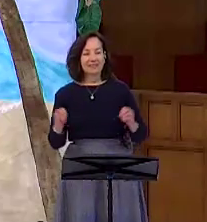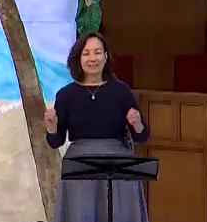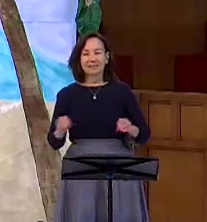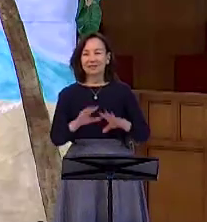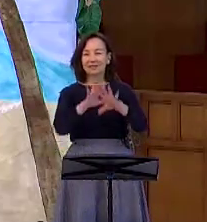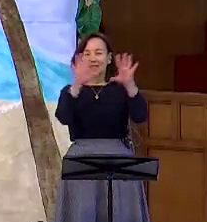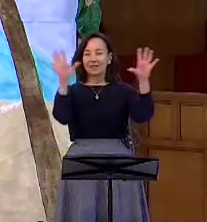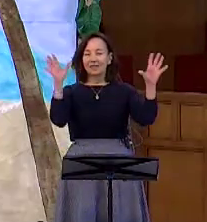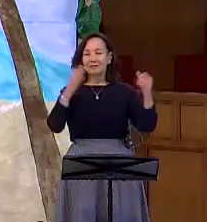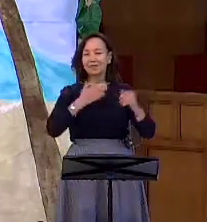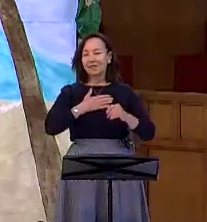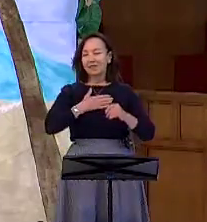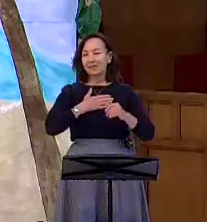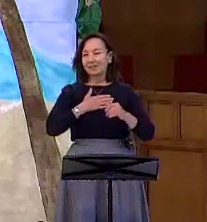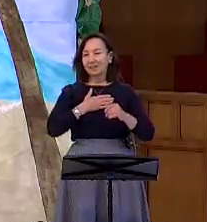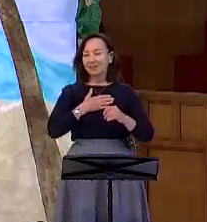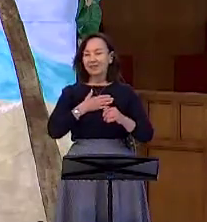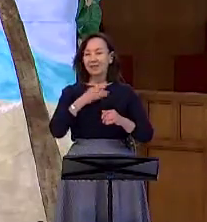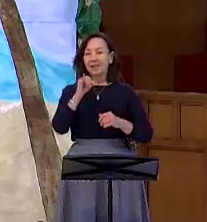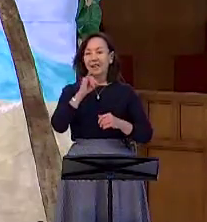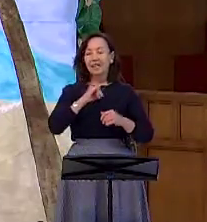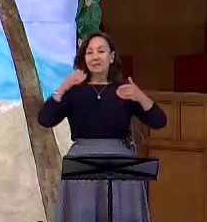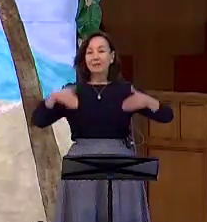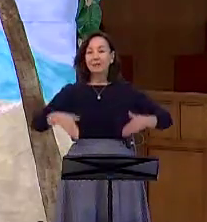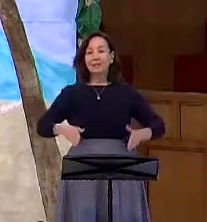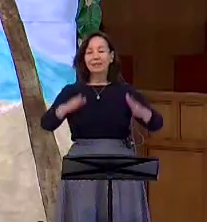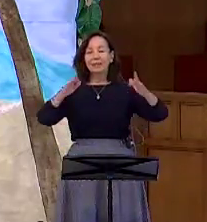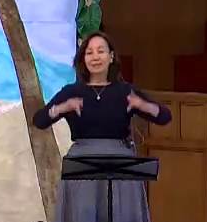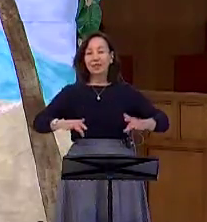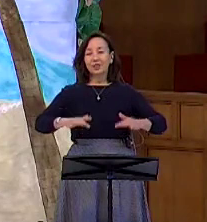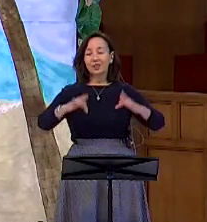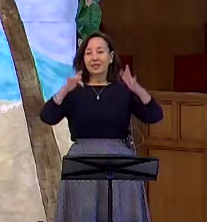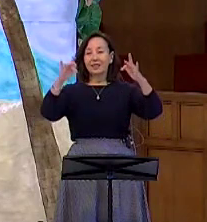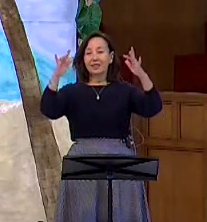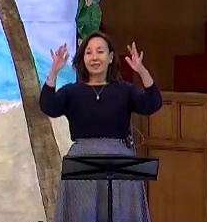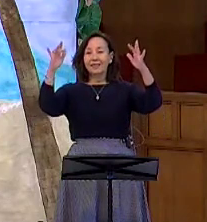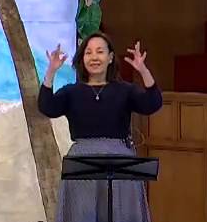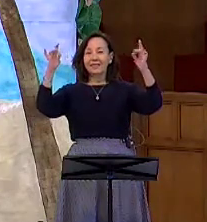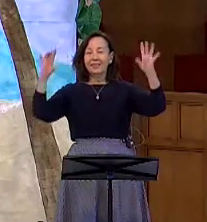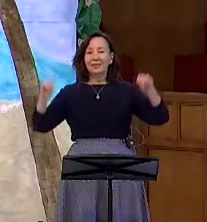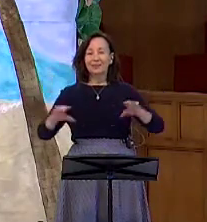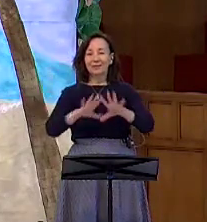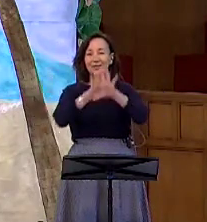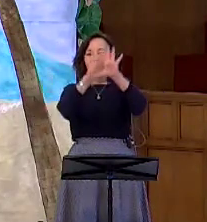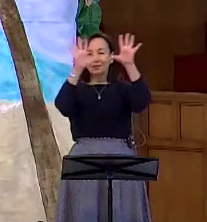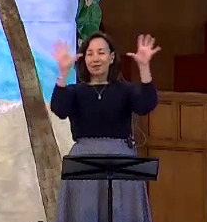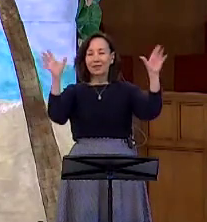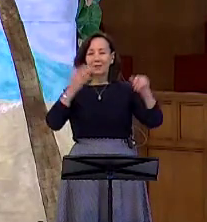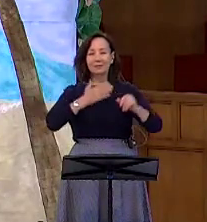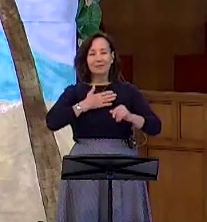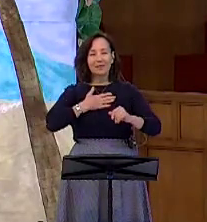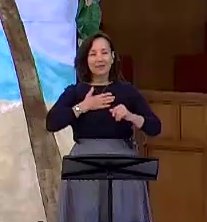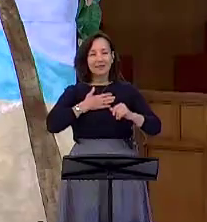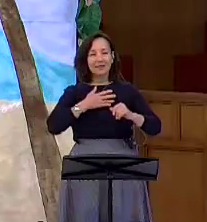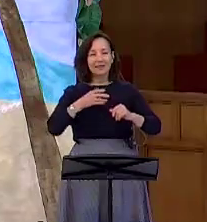This little light of mine, I'm gonna let it shine. This little light